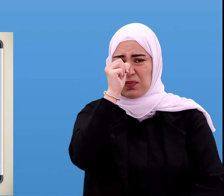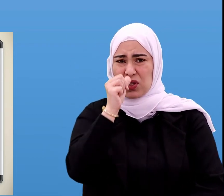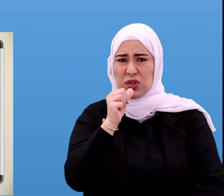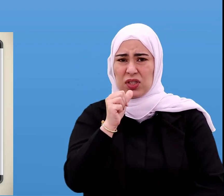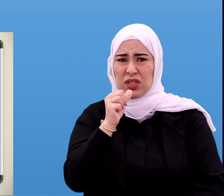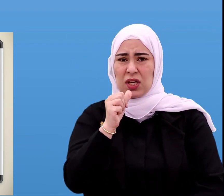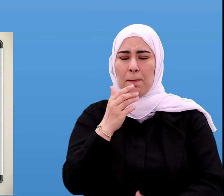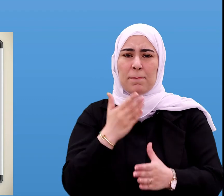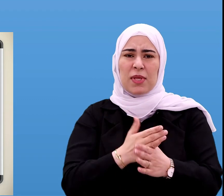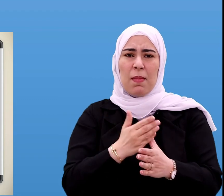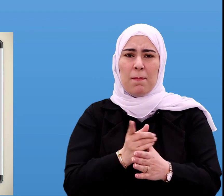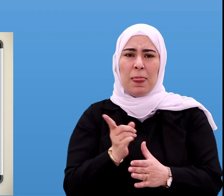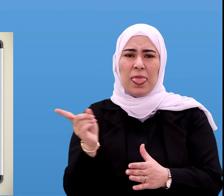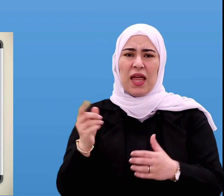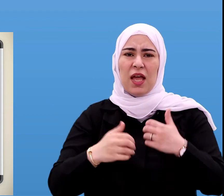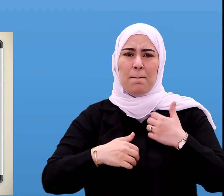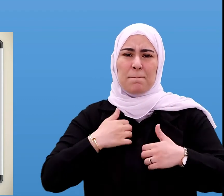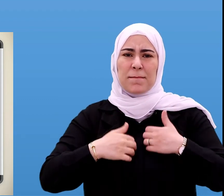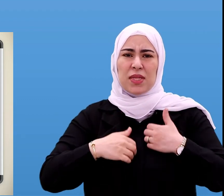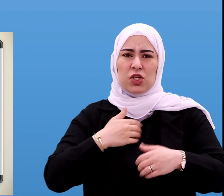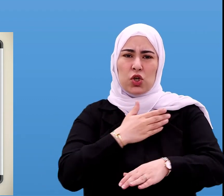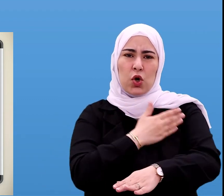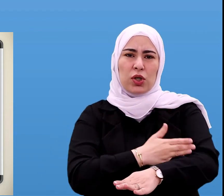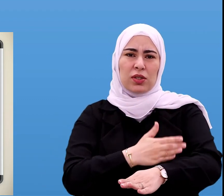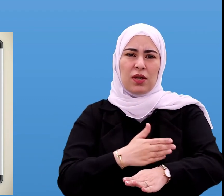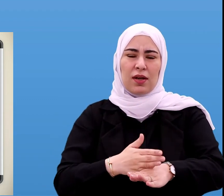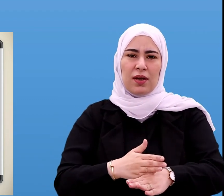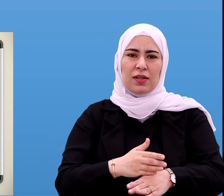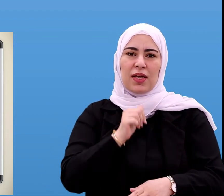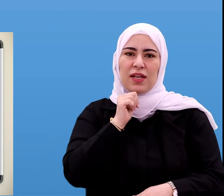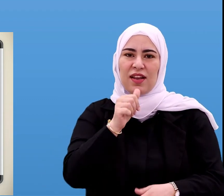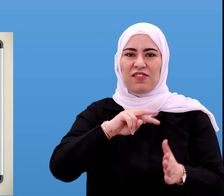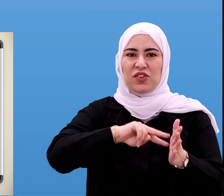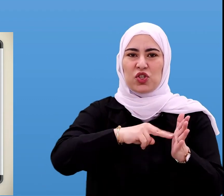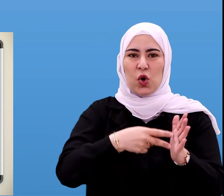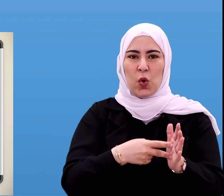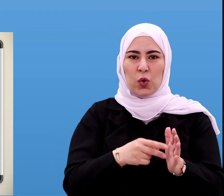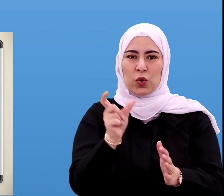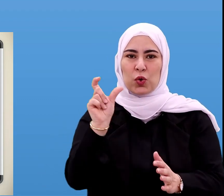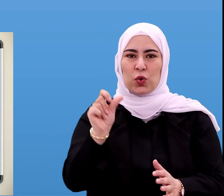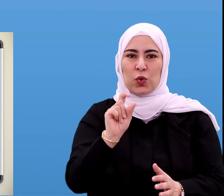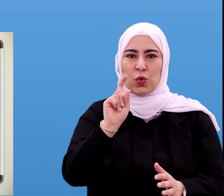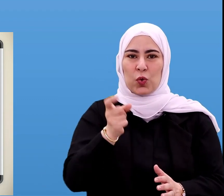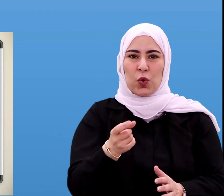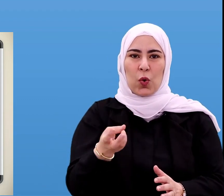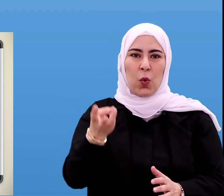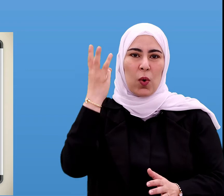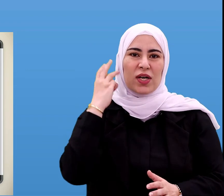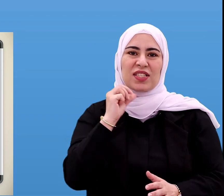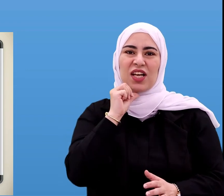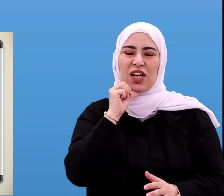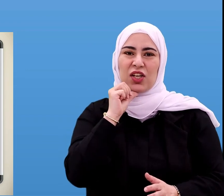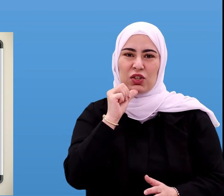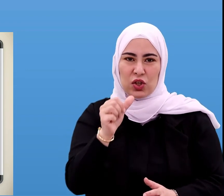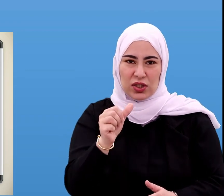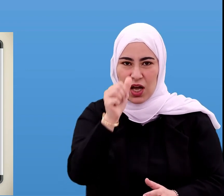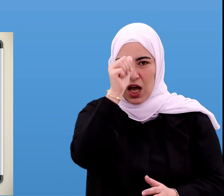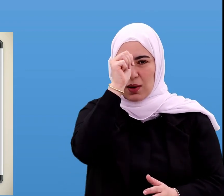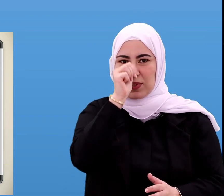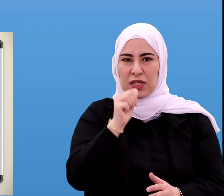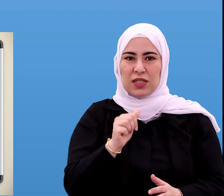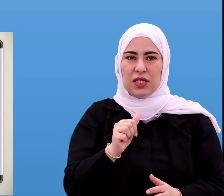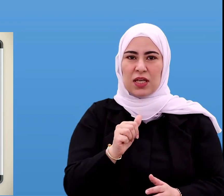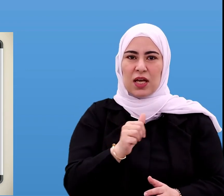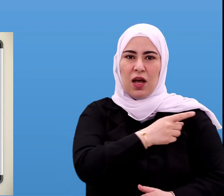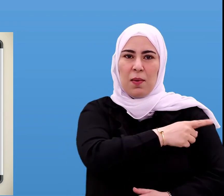felt tired. Noor wasn't upset. As simple as that. Another example,